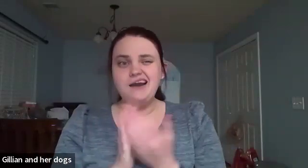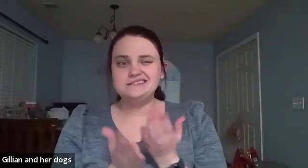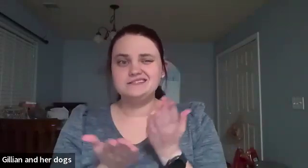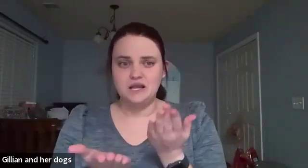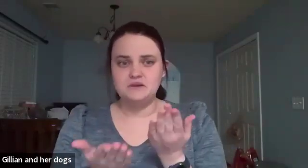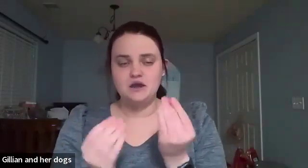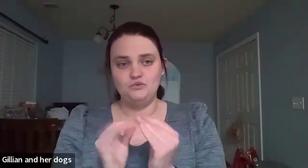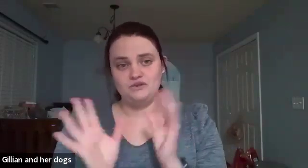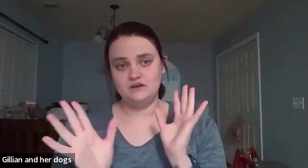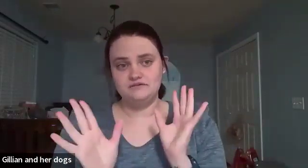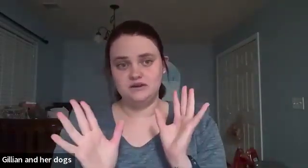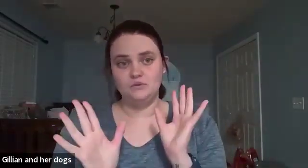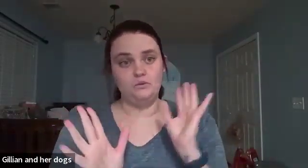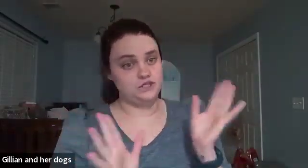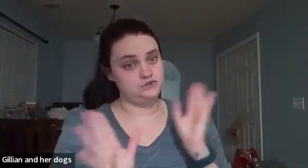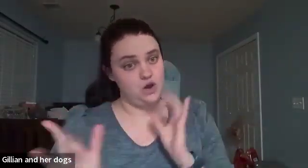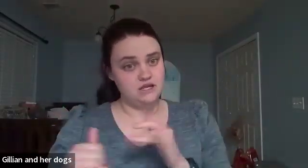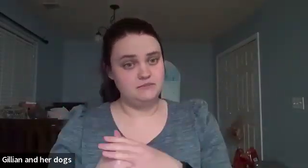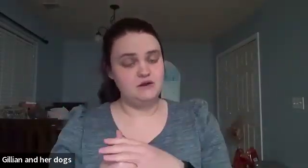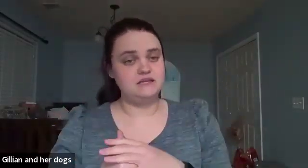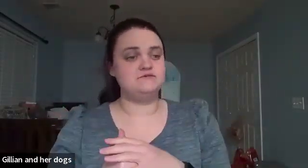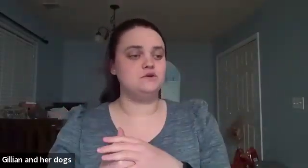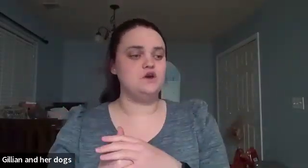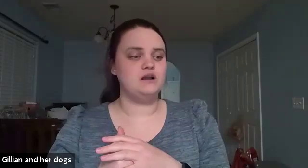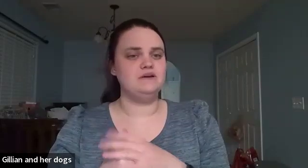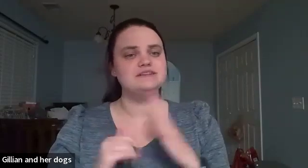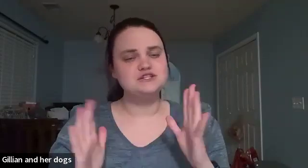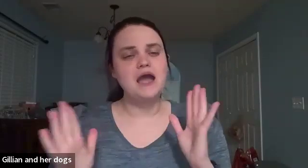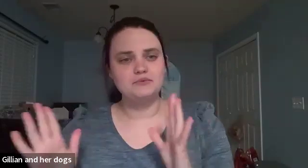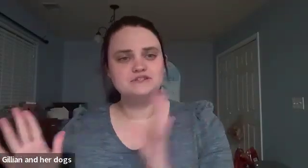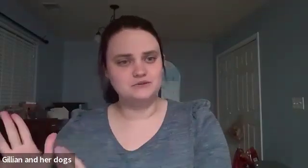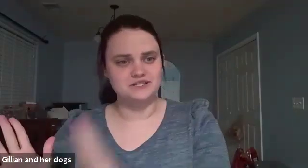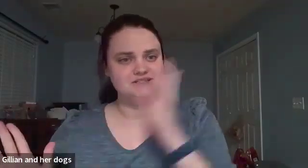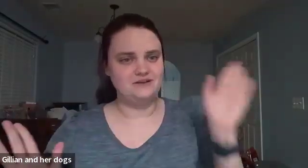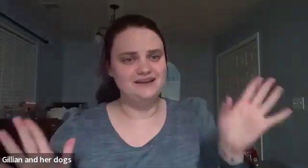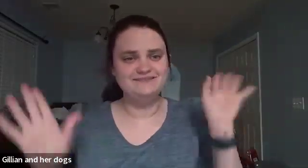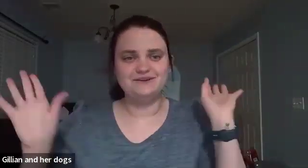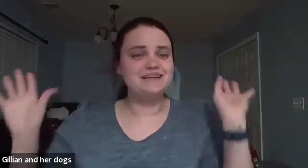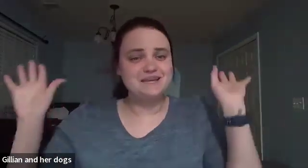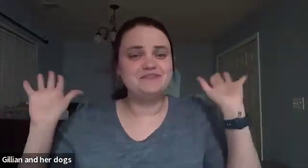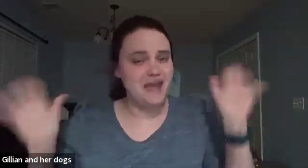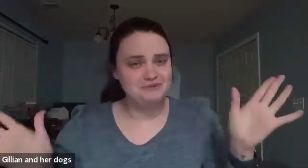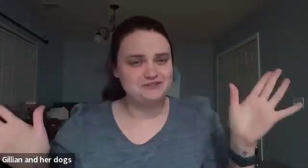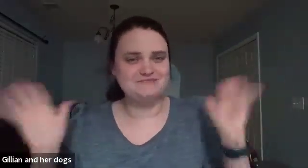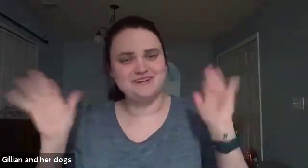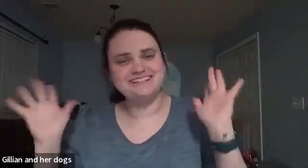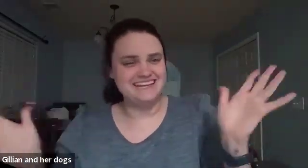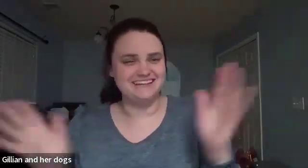I always like to recommend to help with clarifying what you're talking about is if you were talking about, let's do apples and oranges, okay? We're going to keep on the apple train. We're going to stay